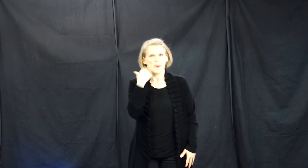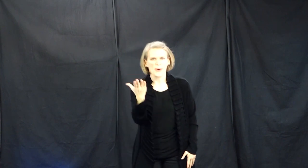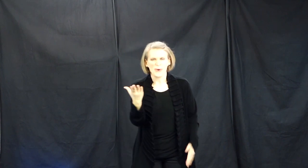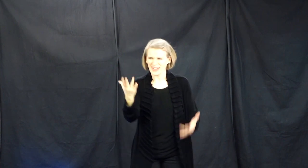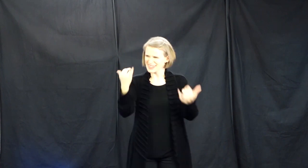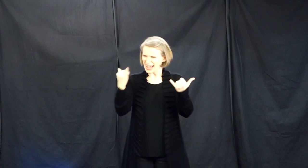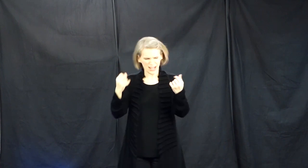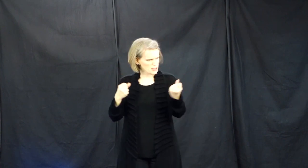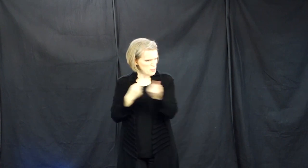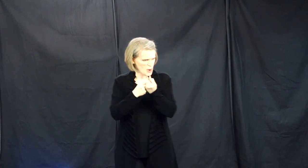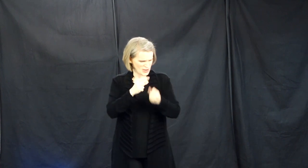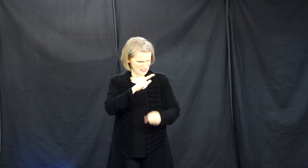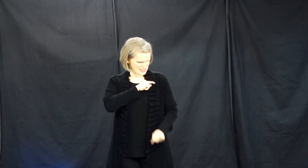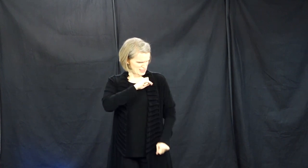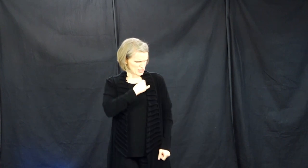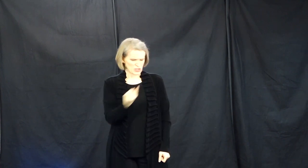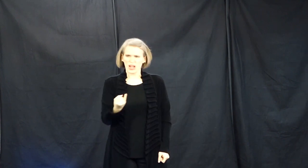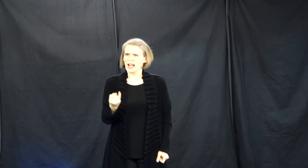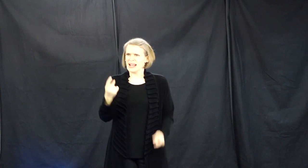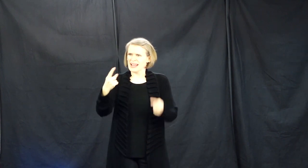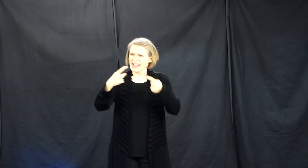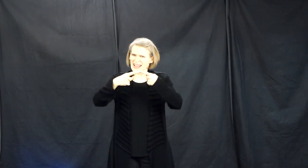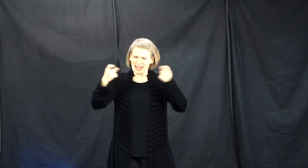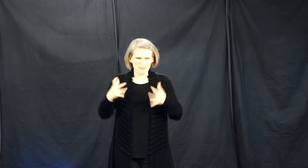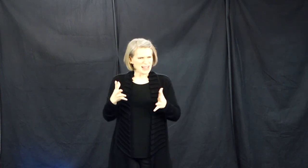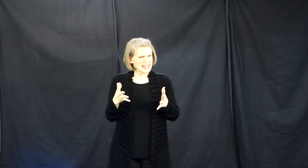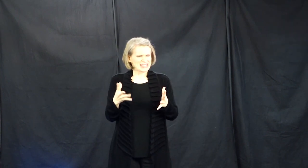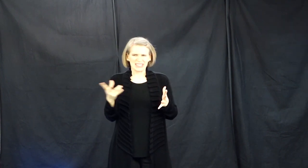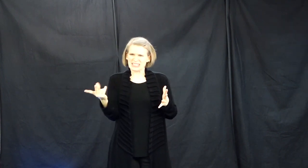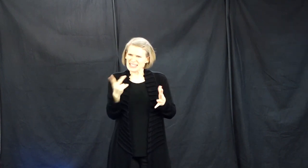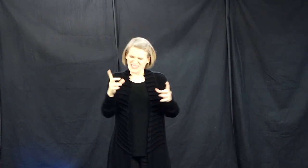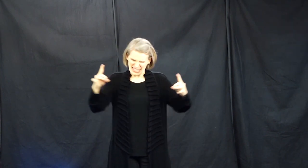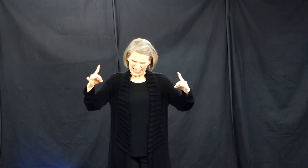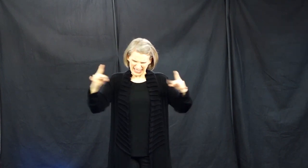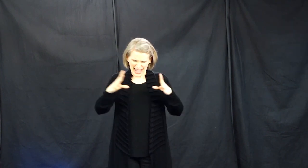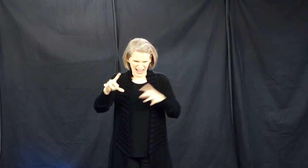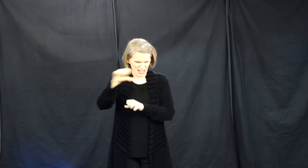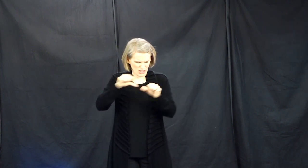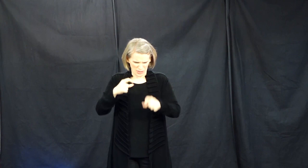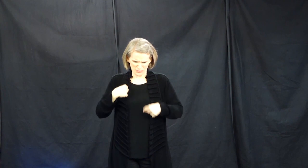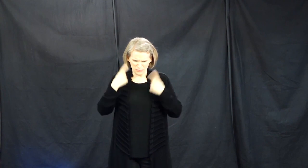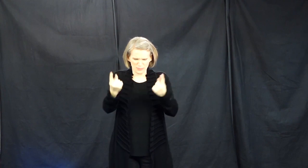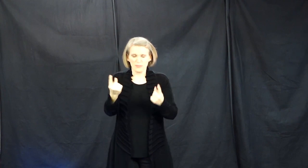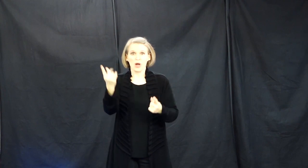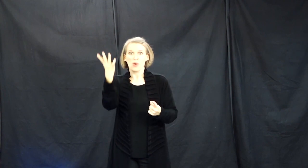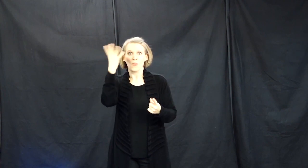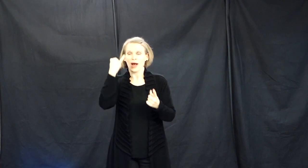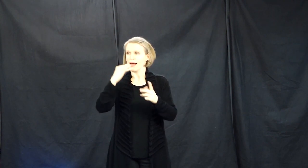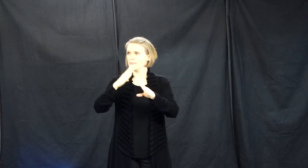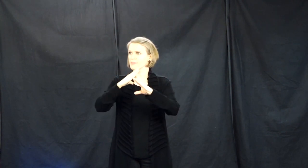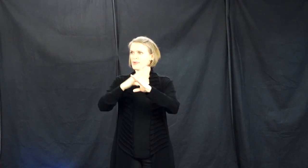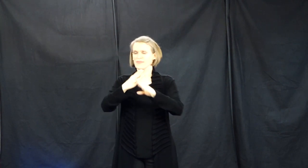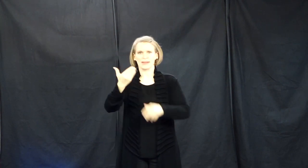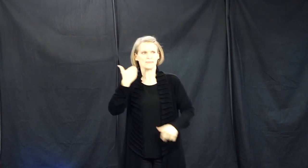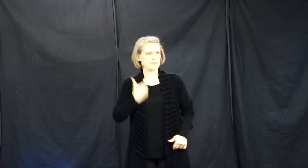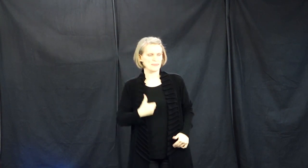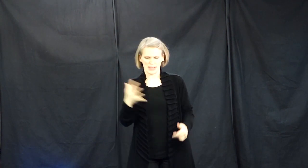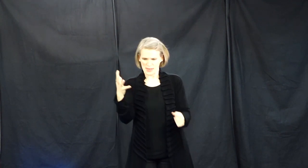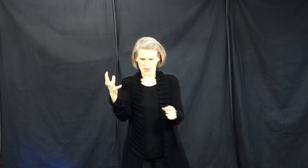Jefferson, his enemy? A man he's despised since the beginning, just to keep me from winning. I wanna be